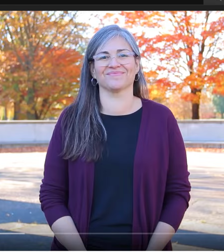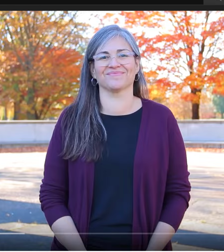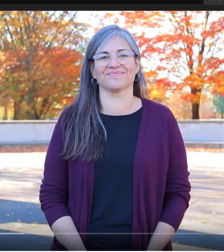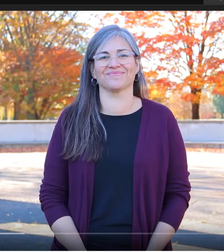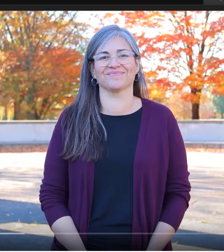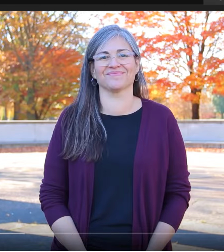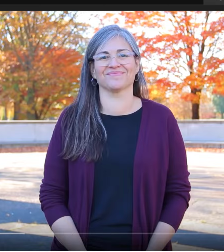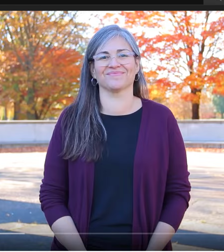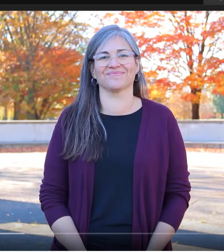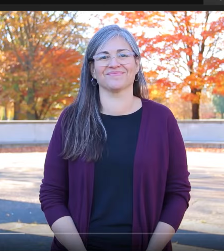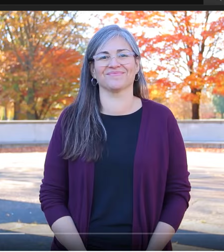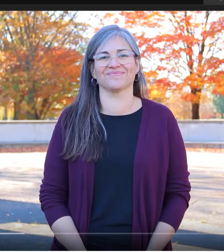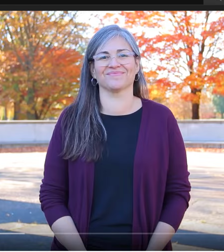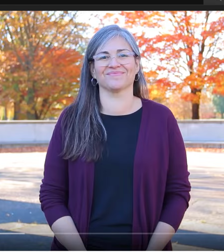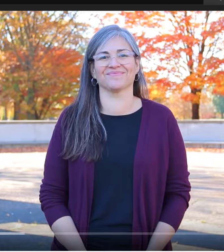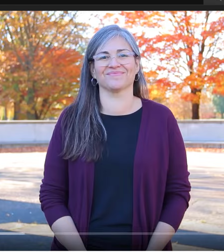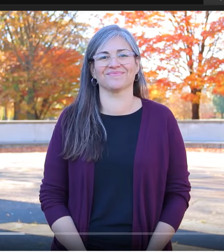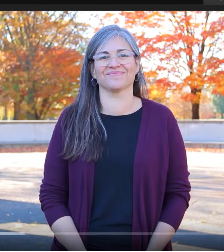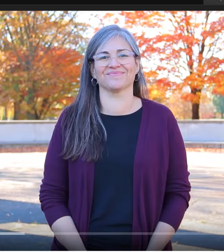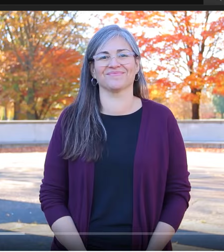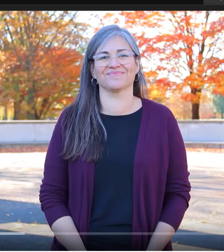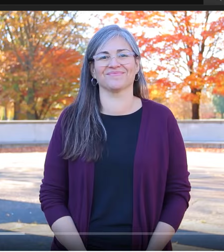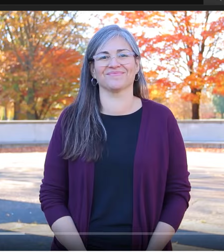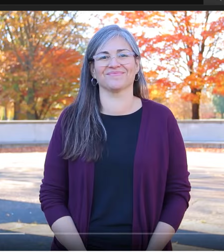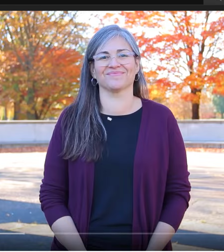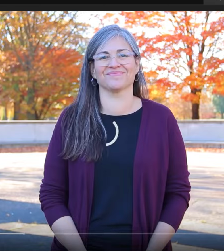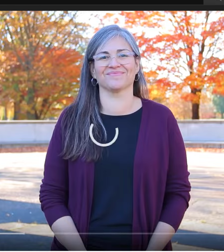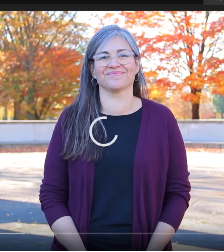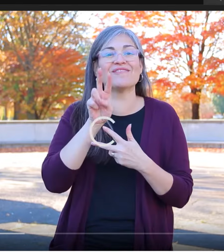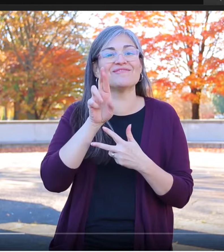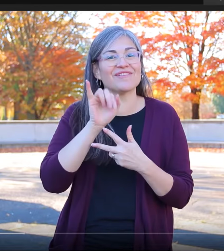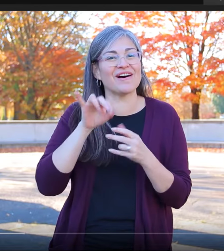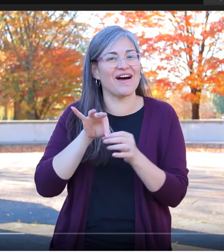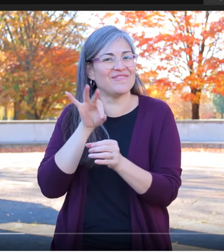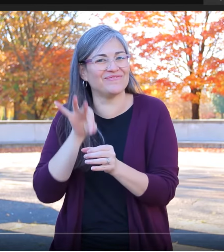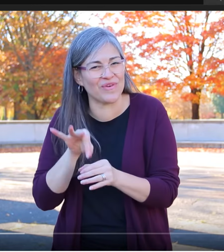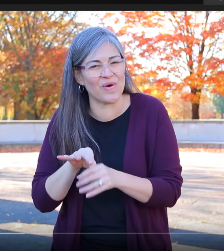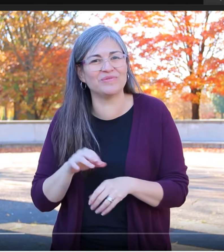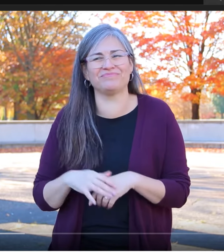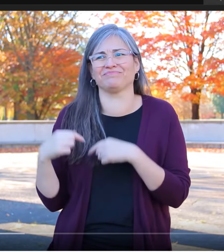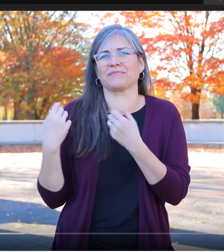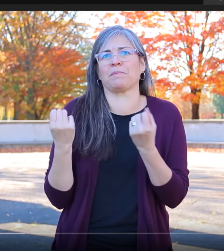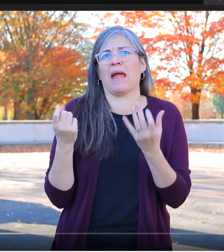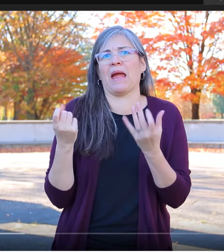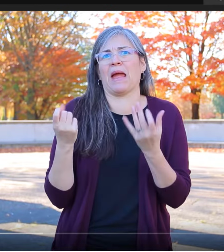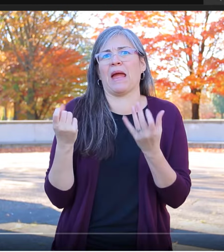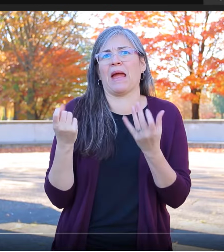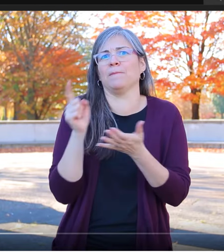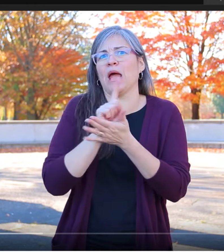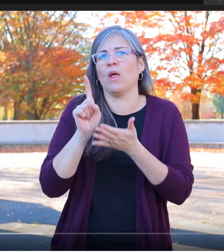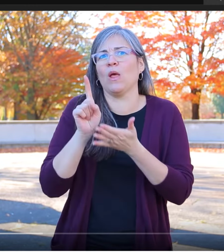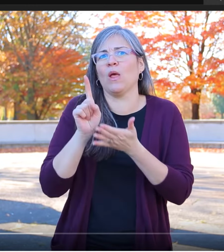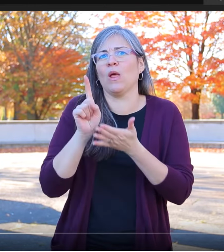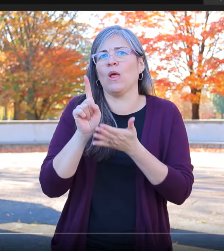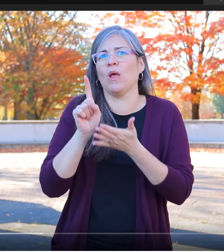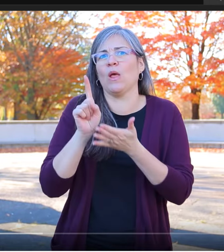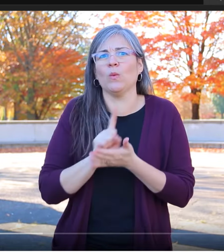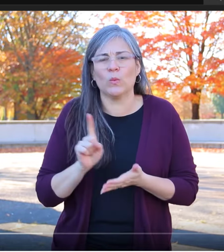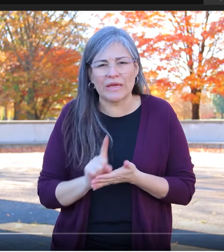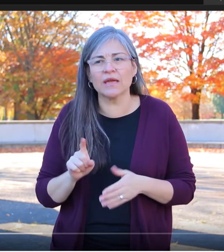by concise is when you see her second sentence here where she says, up until now, many, many, many